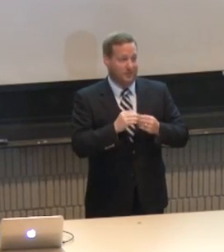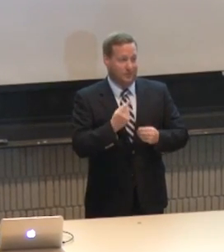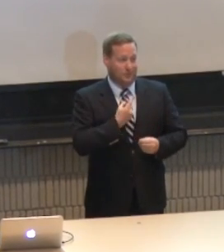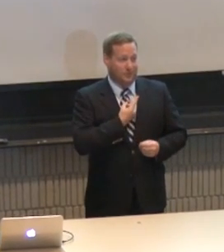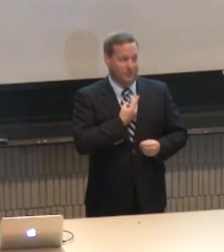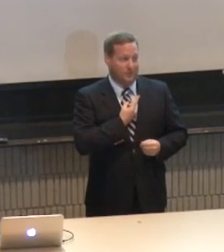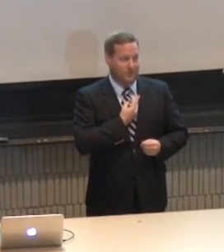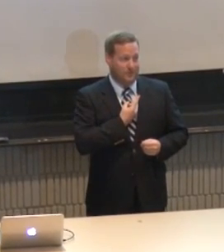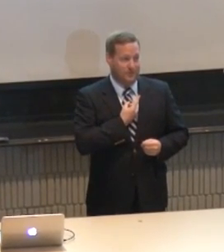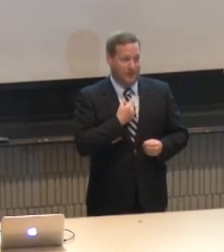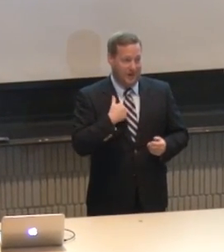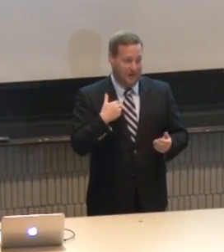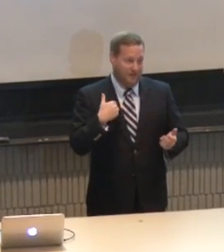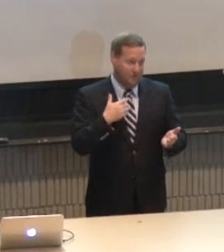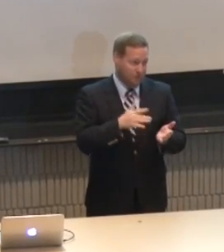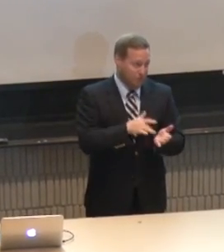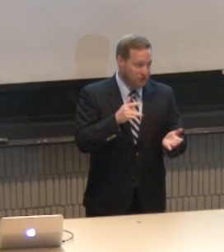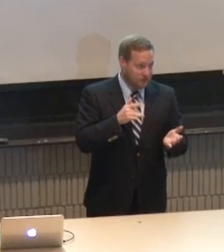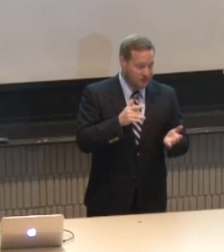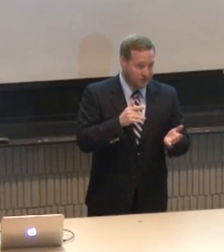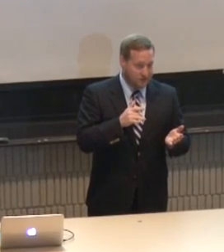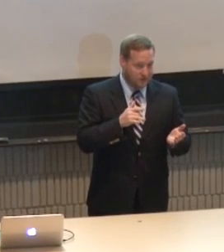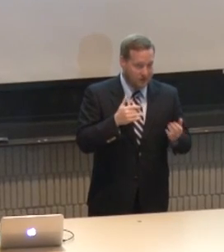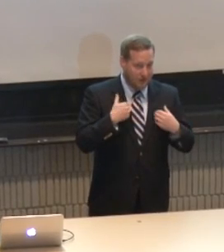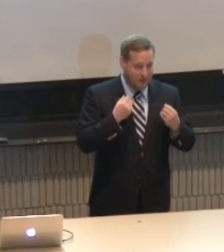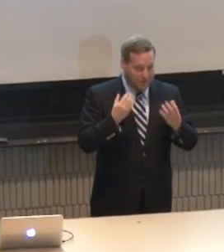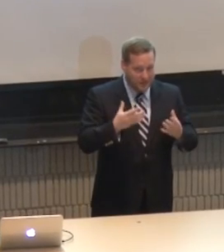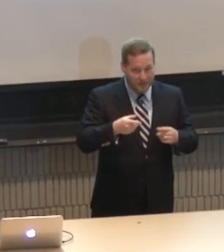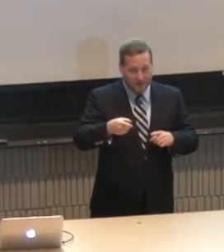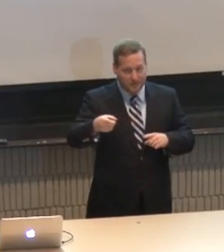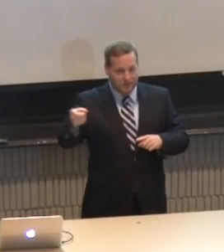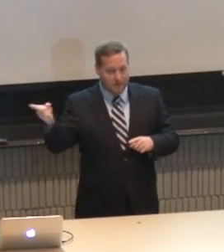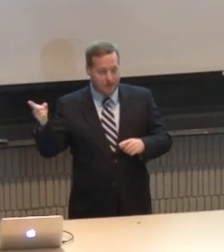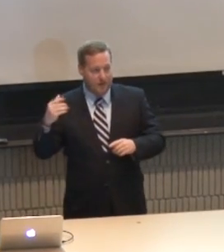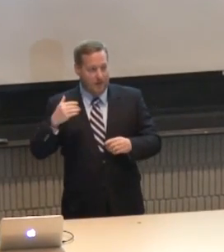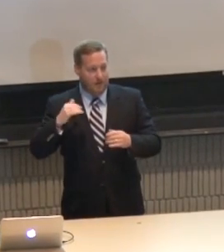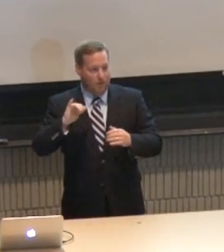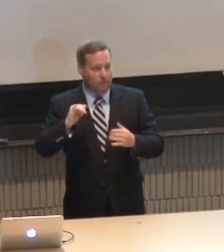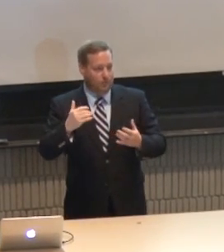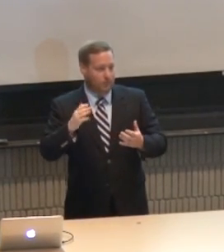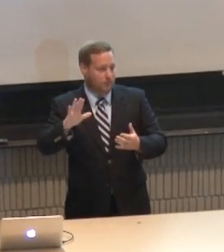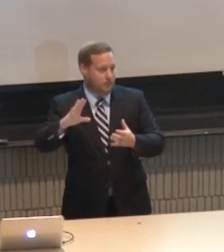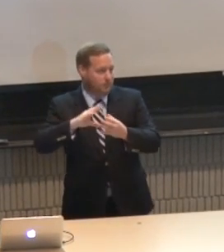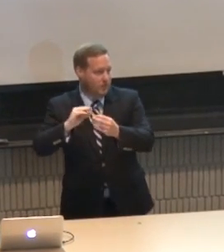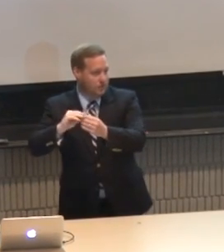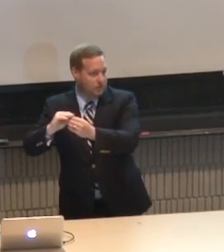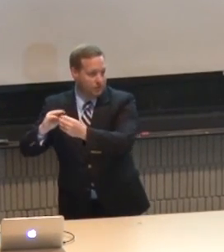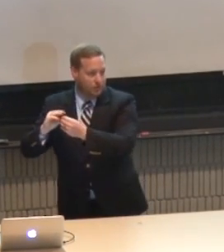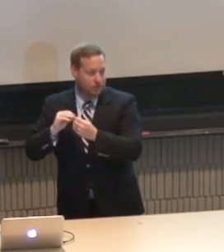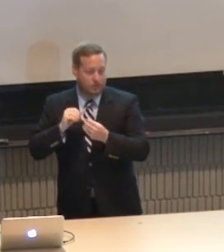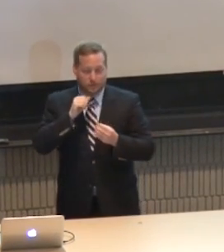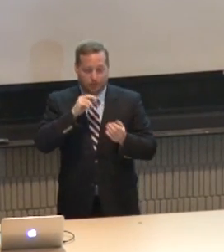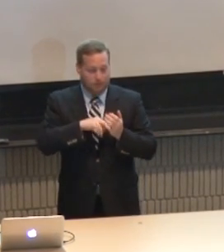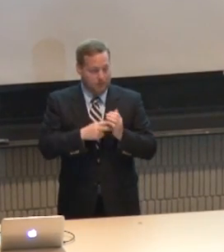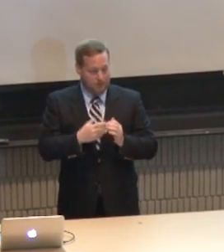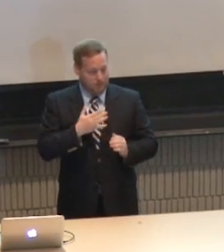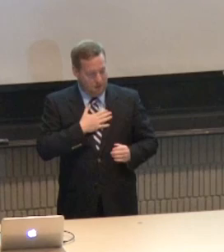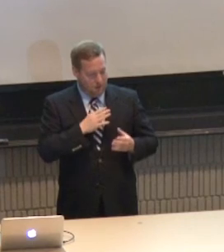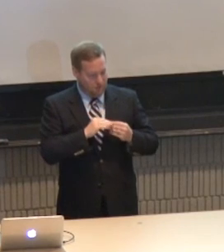one deaf person with one message. I have a lot of privilege, and I know there are a number